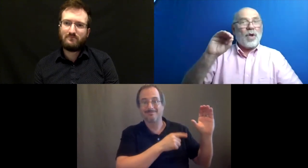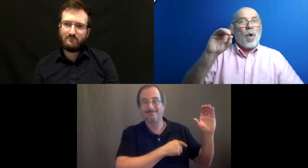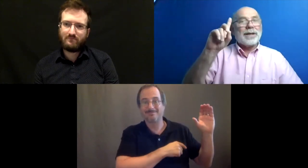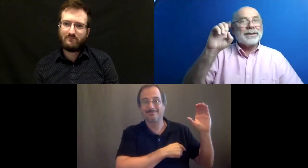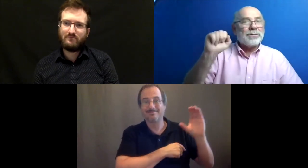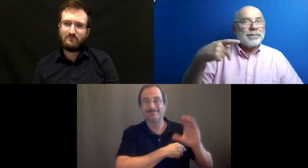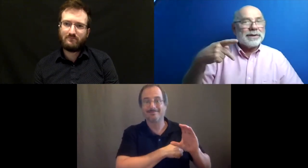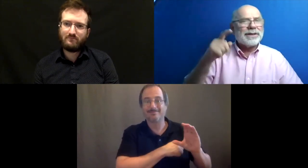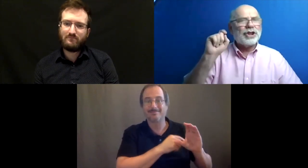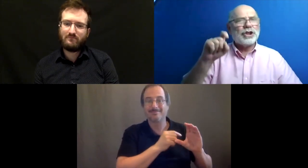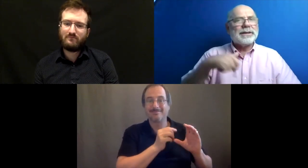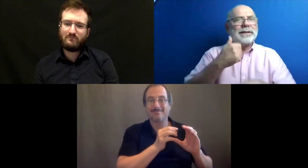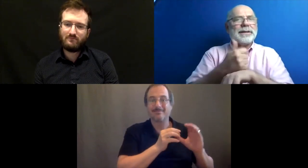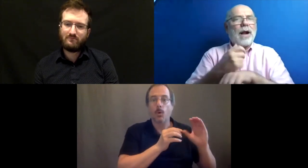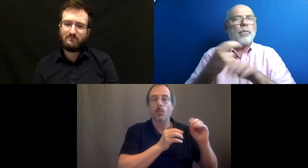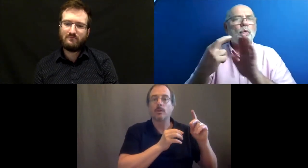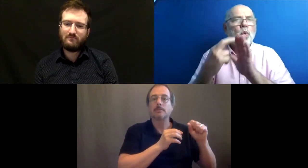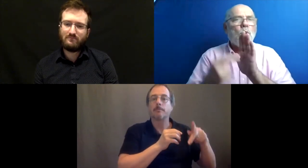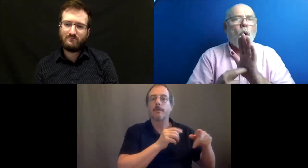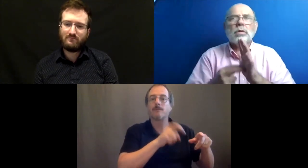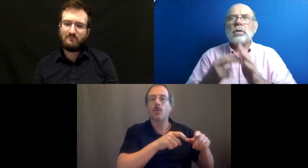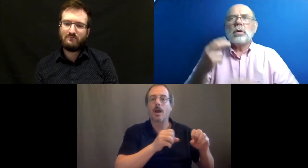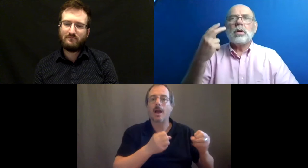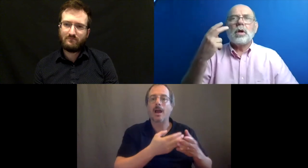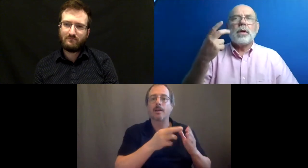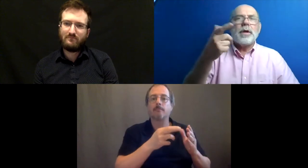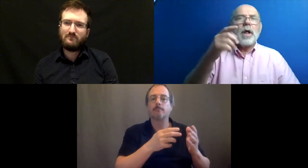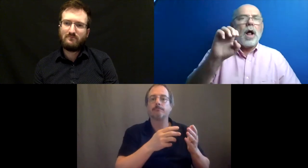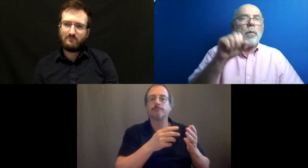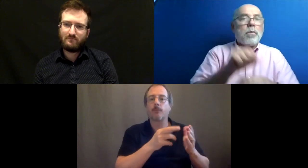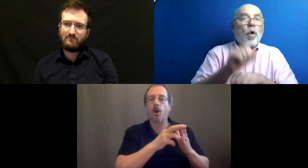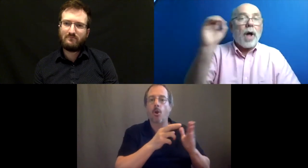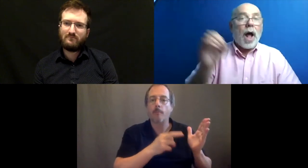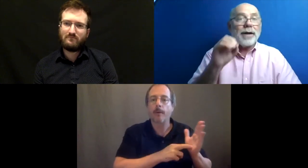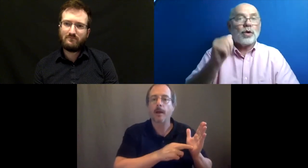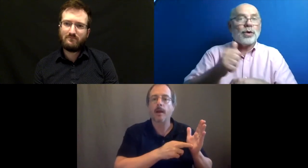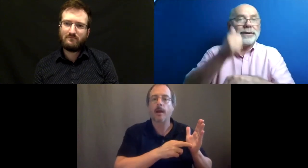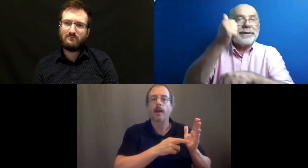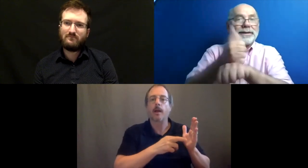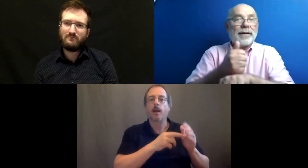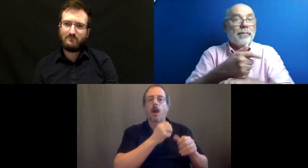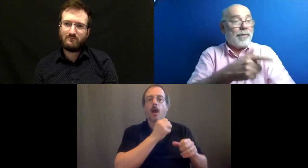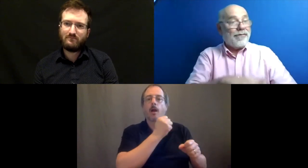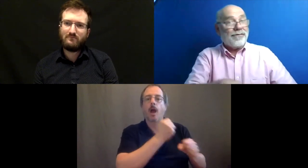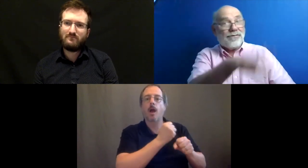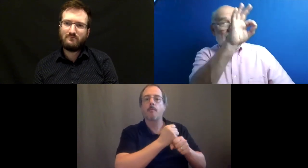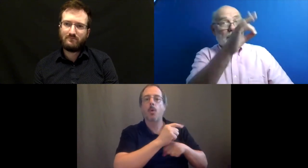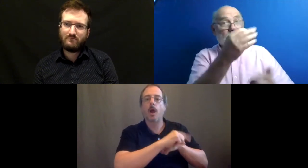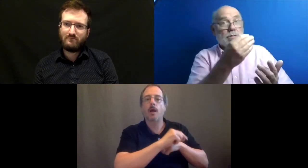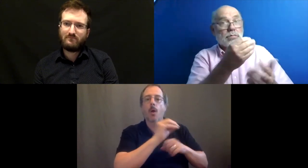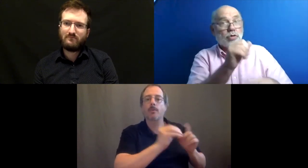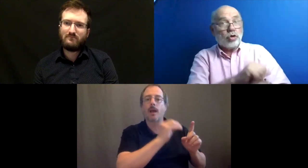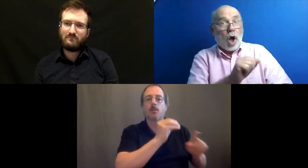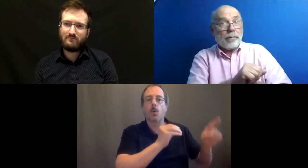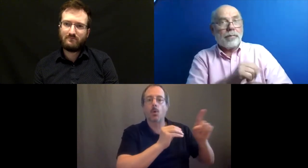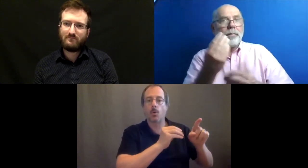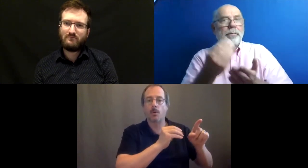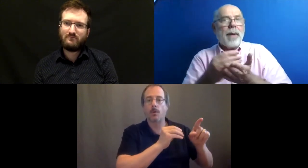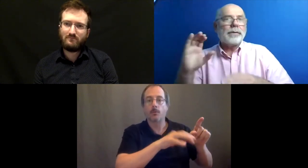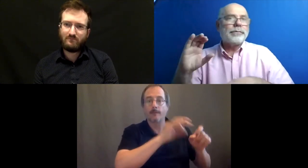contract to contract. ODSP should create some rules in working with Employment Ontario. Once an individual